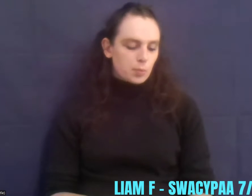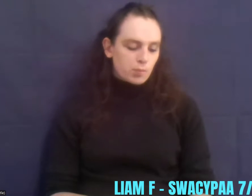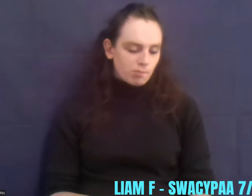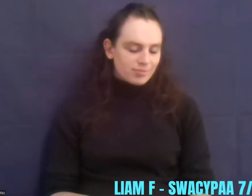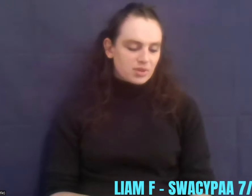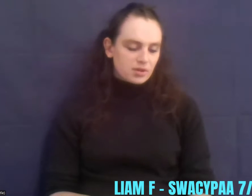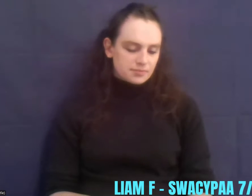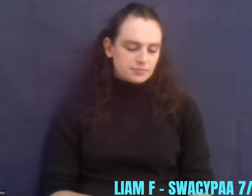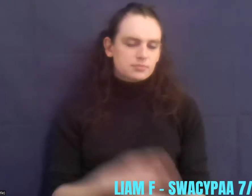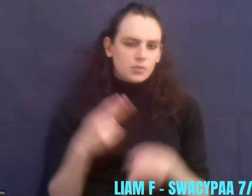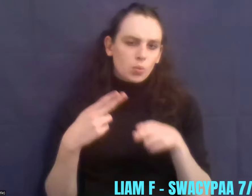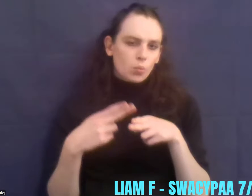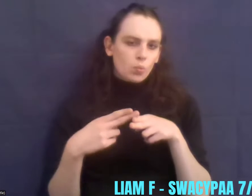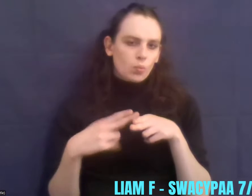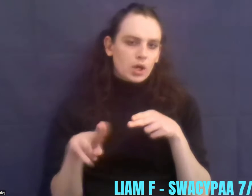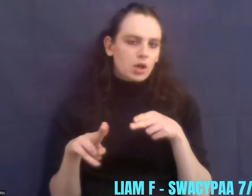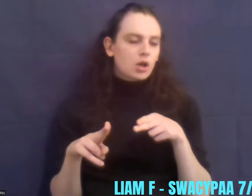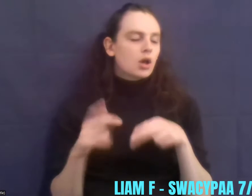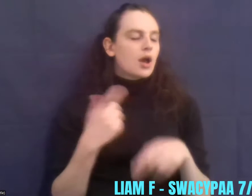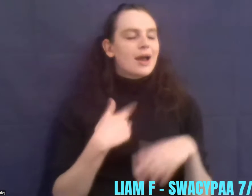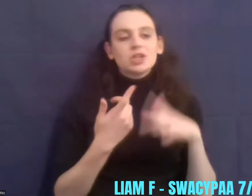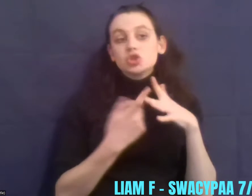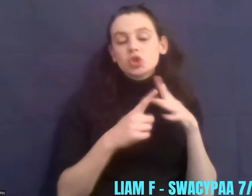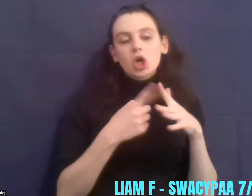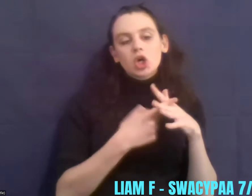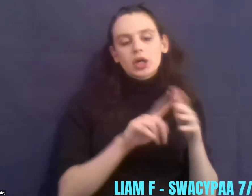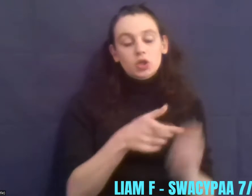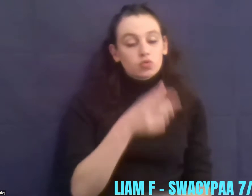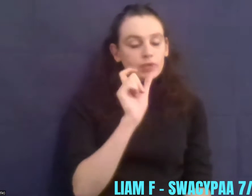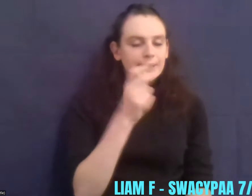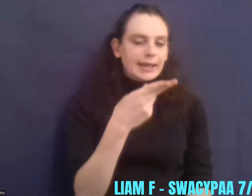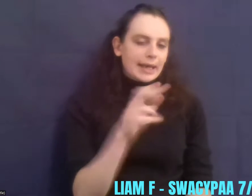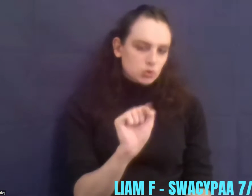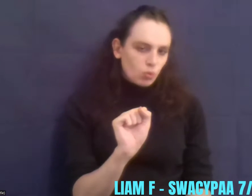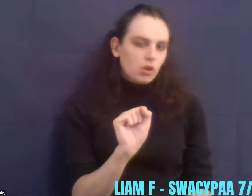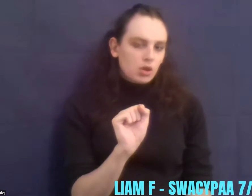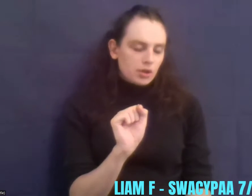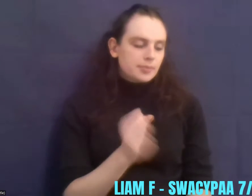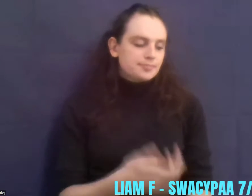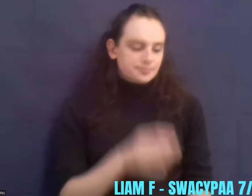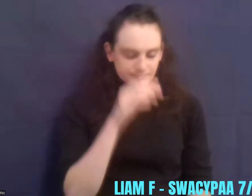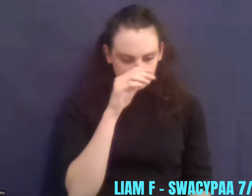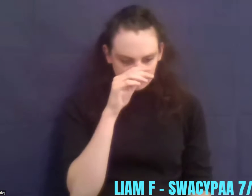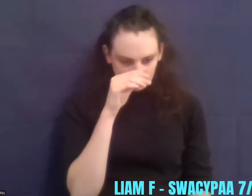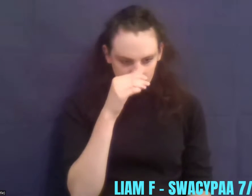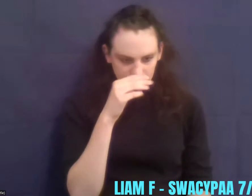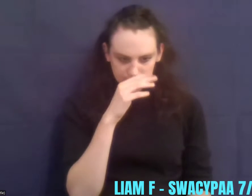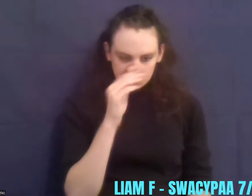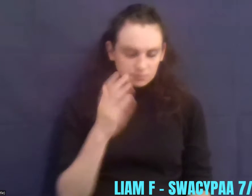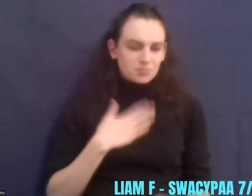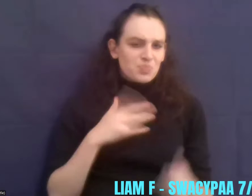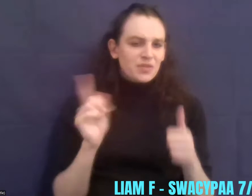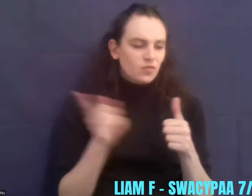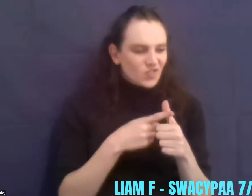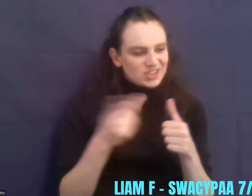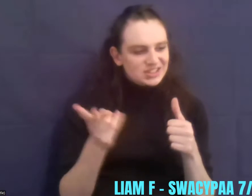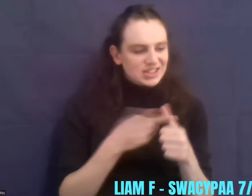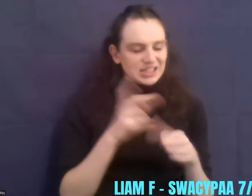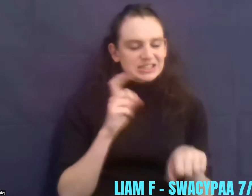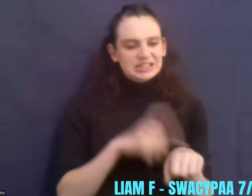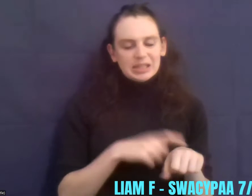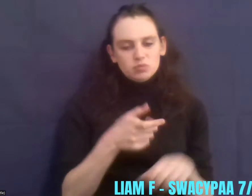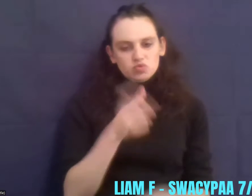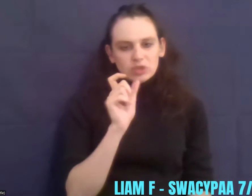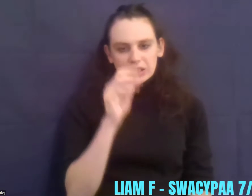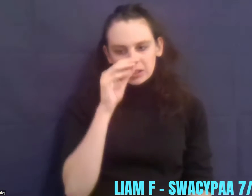very quick. I started drinking in high school. I think my first and my second time drinking kind of show